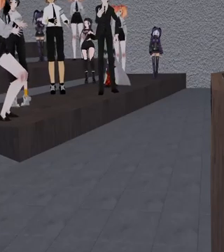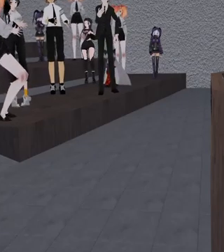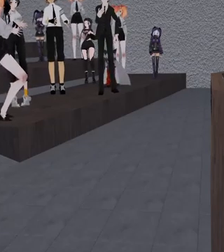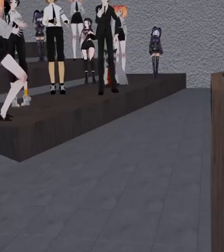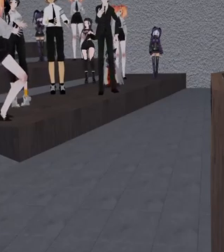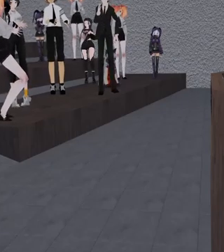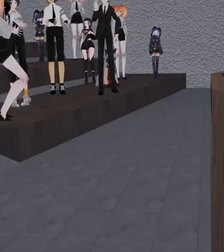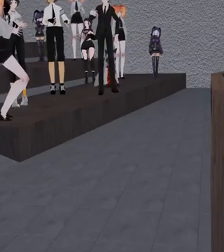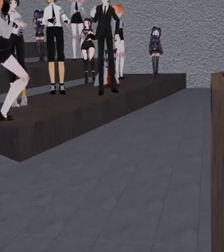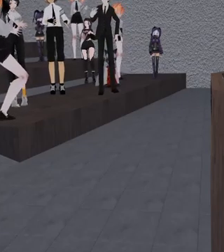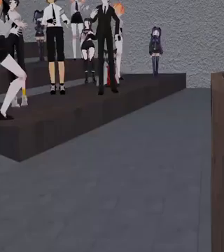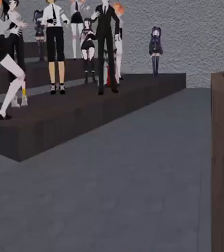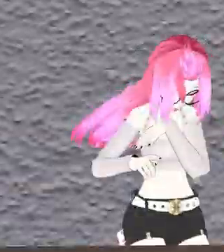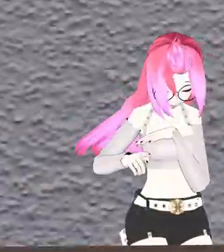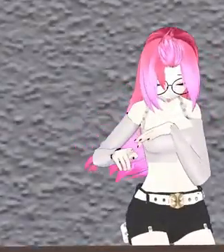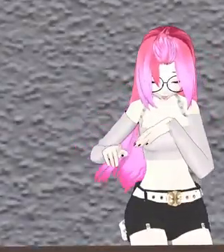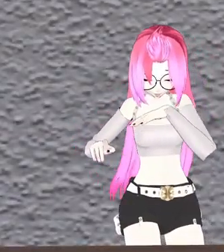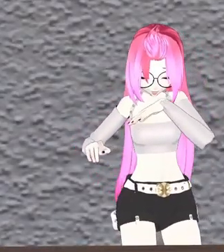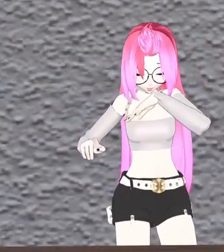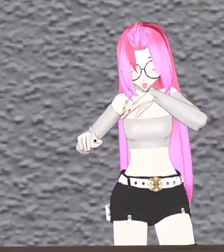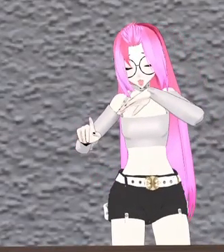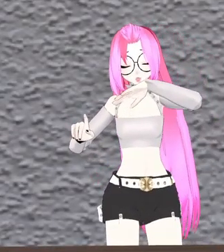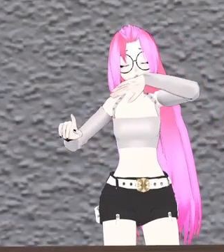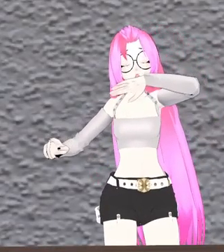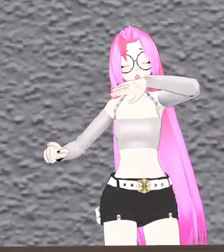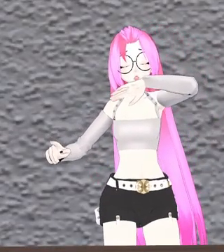sorry. Oh god, I wasn't expecting that.